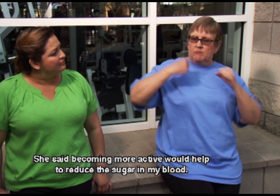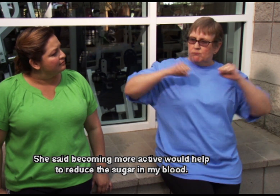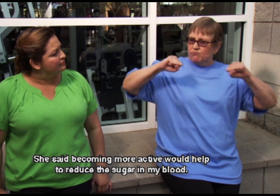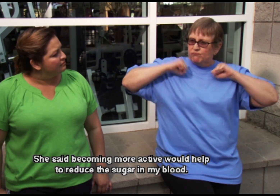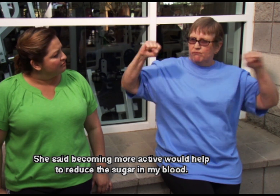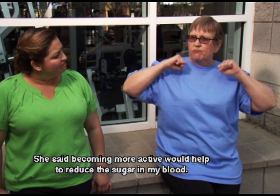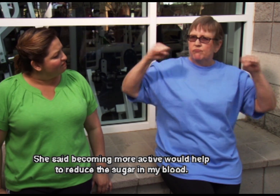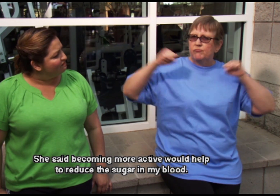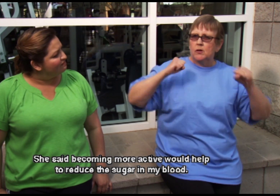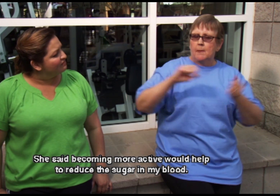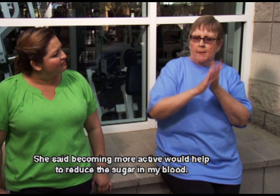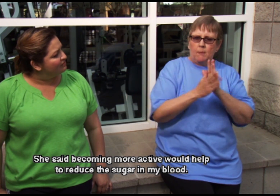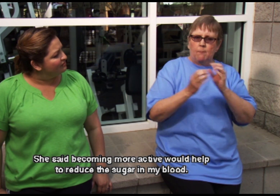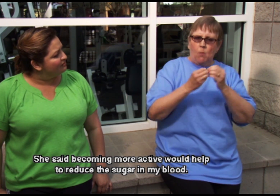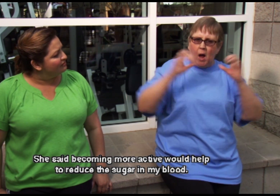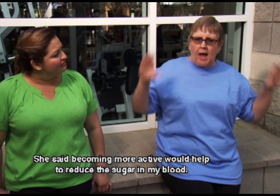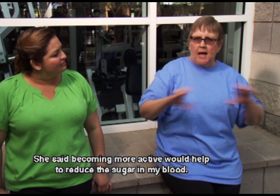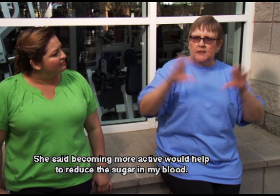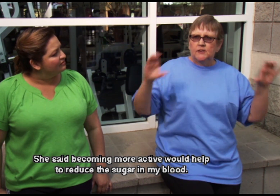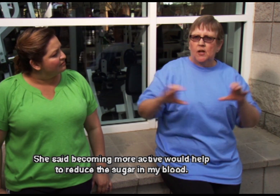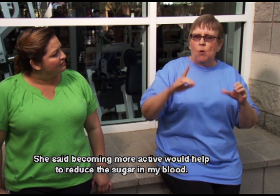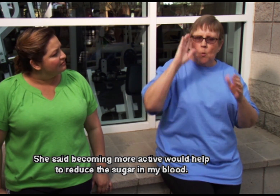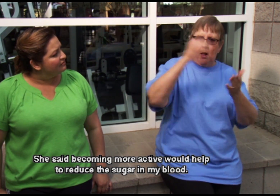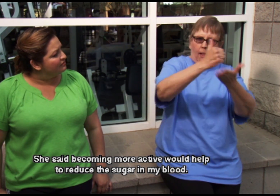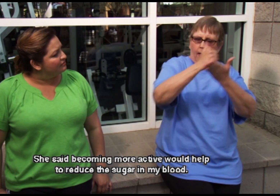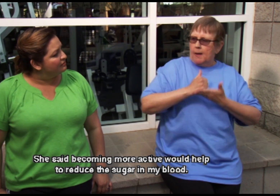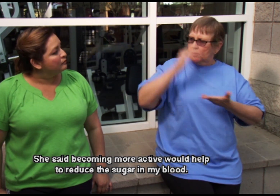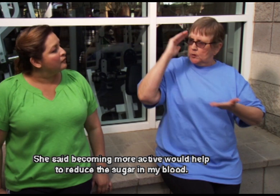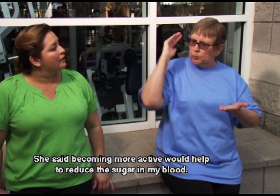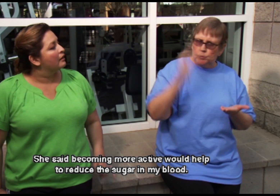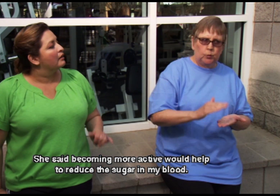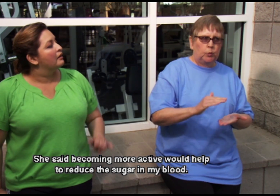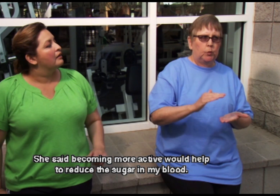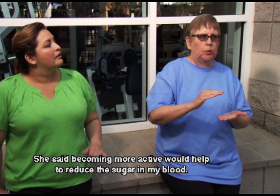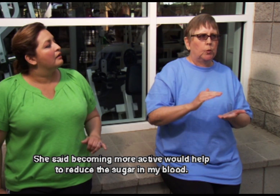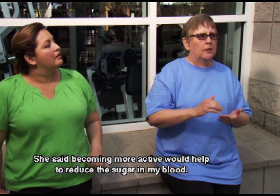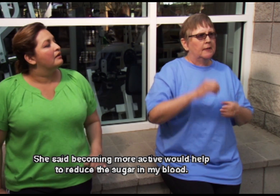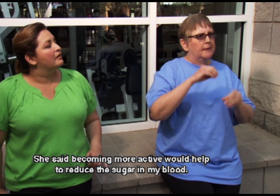She said becoming more active would help to reduce the sugar in my blood.